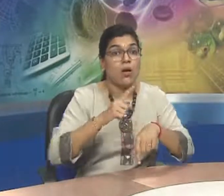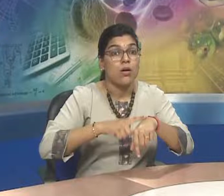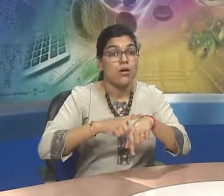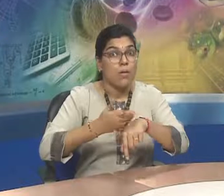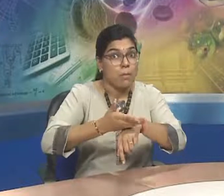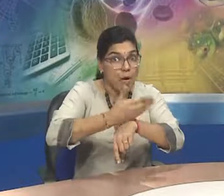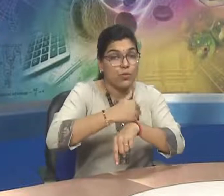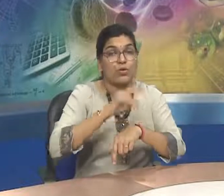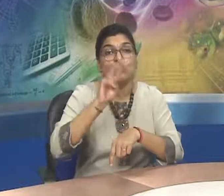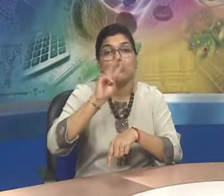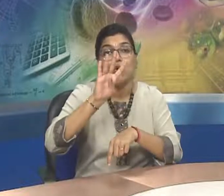person,